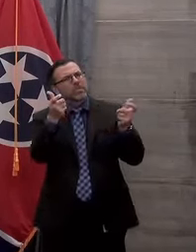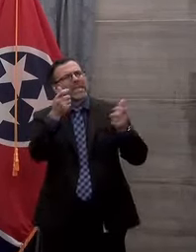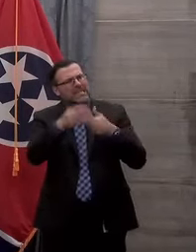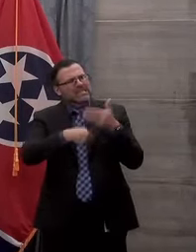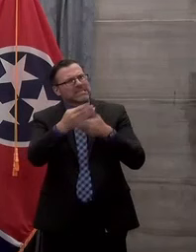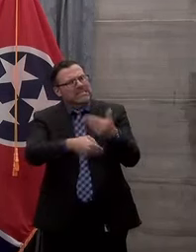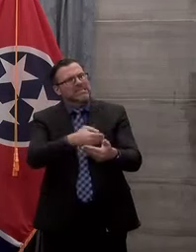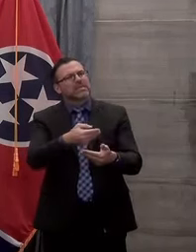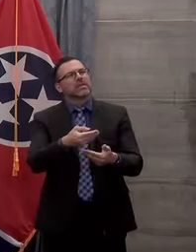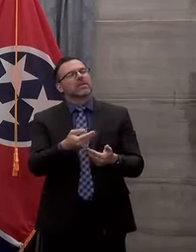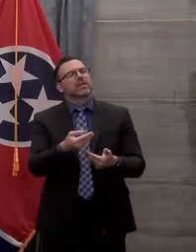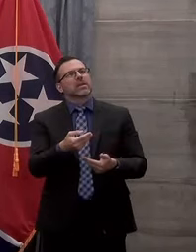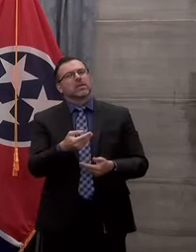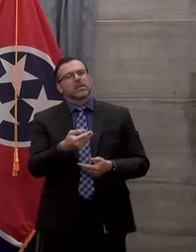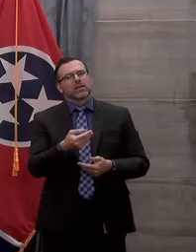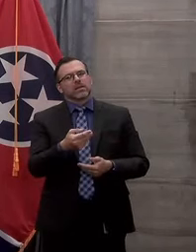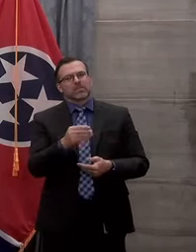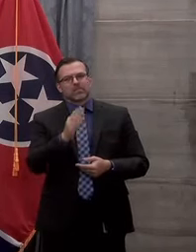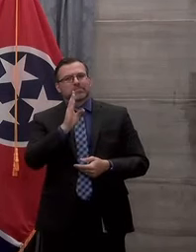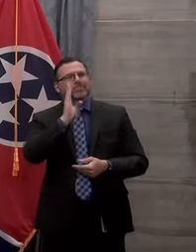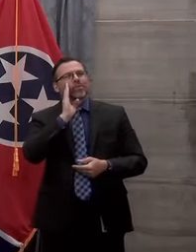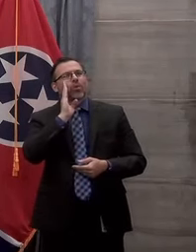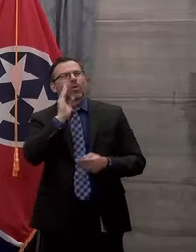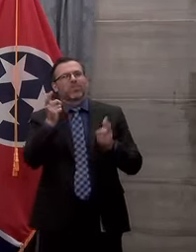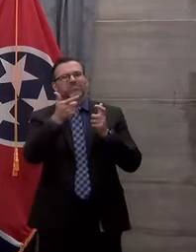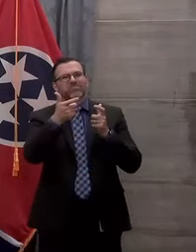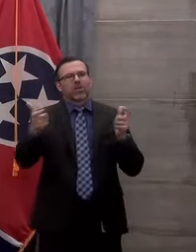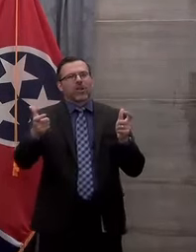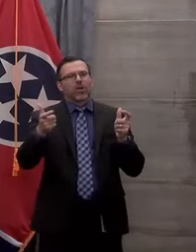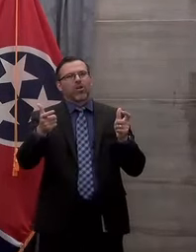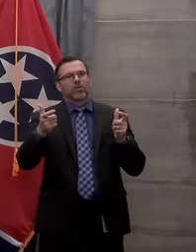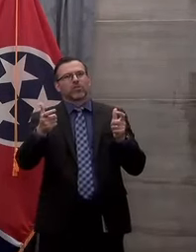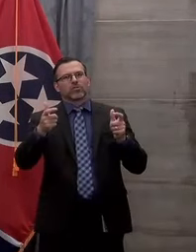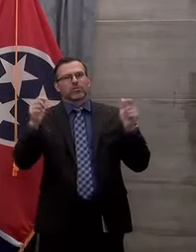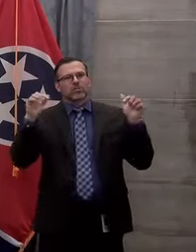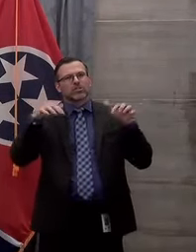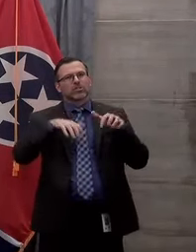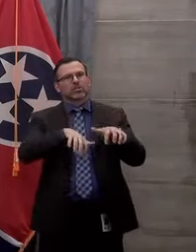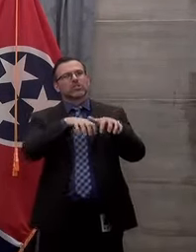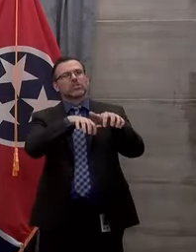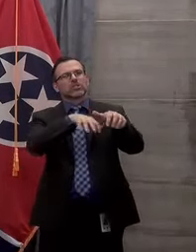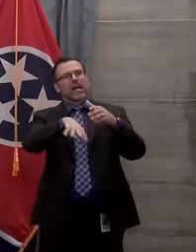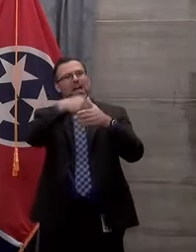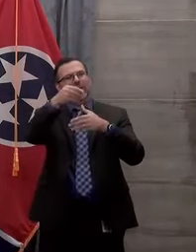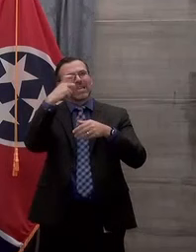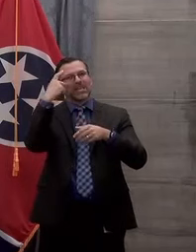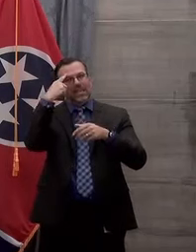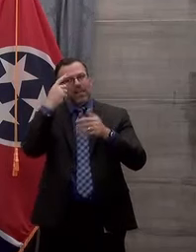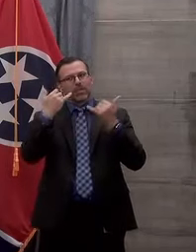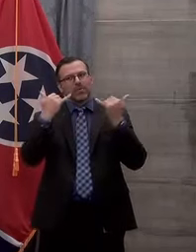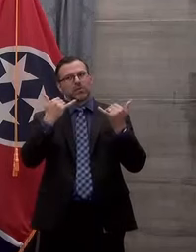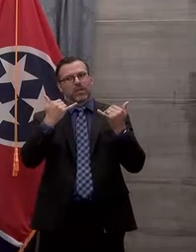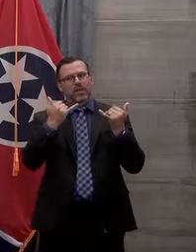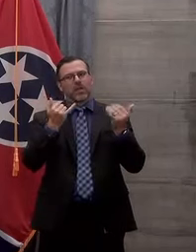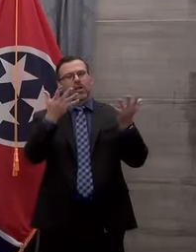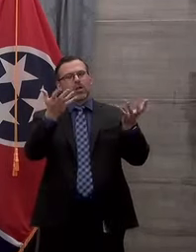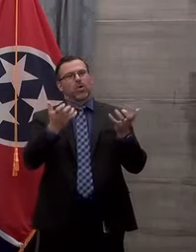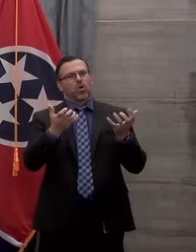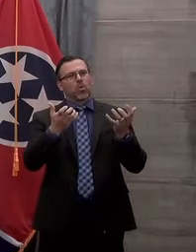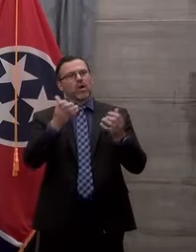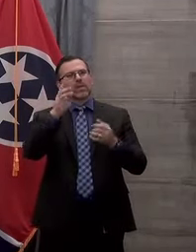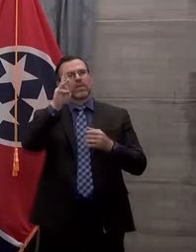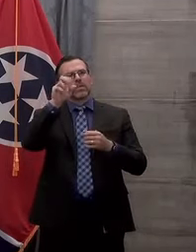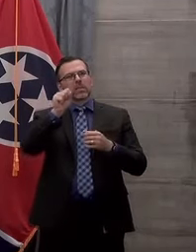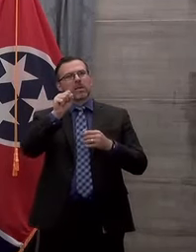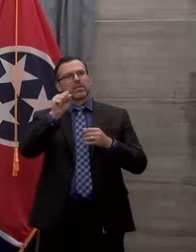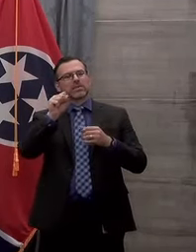process. There's going to be a large gathering of people outside the Capitol today, once again calling for the bus to come down. Are